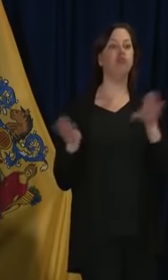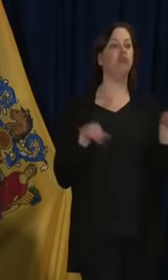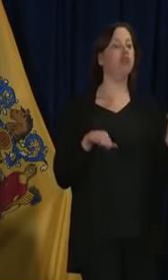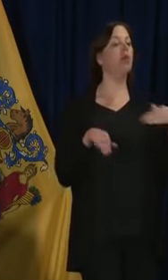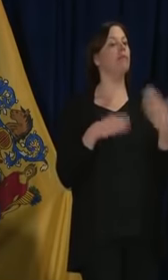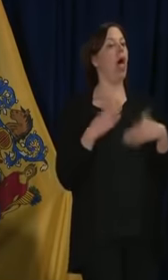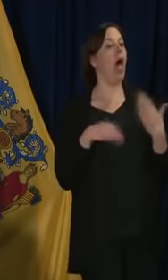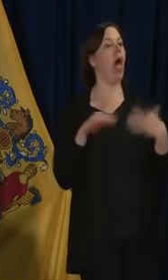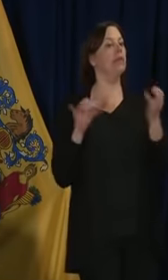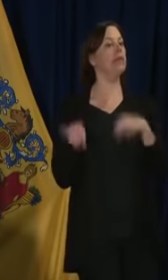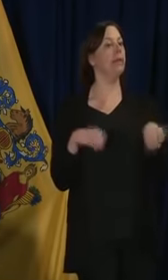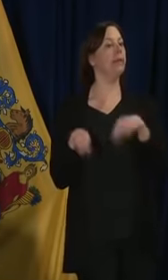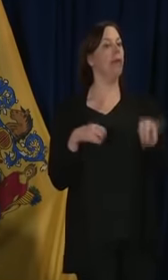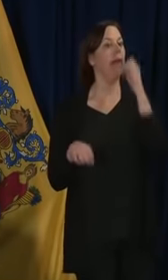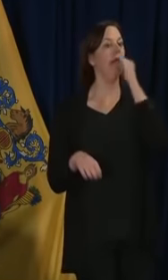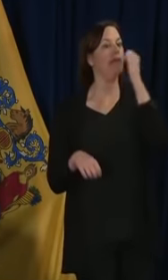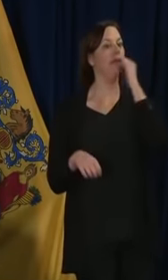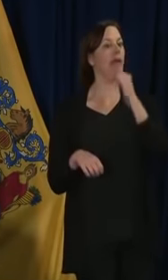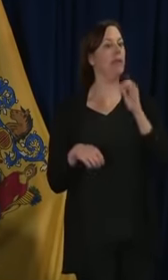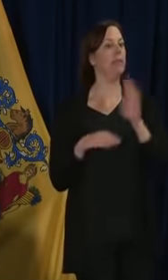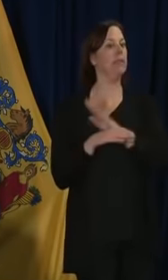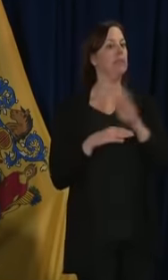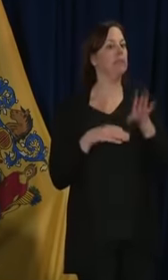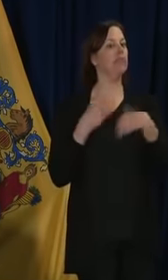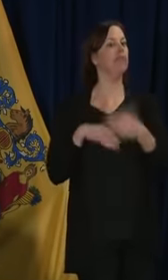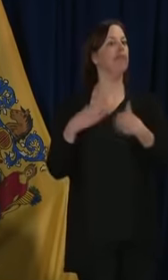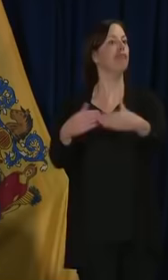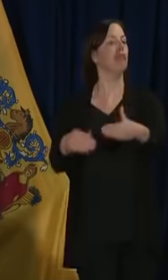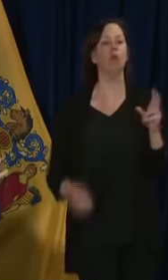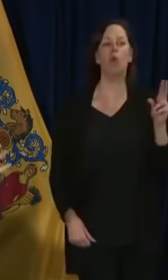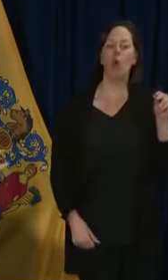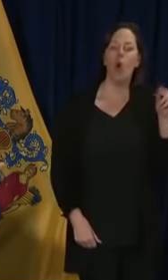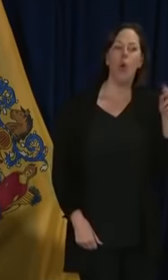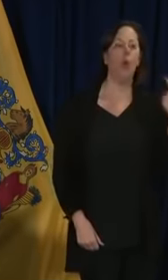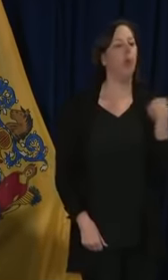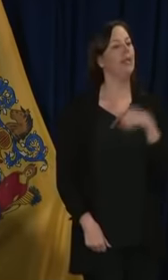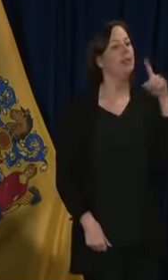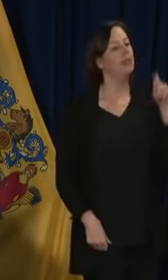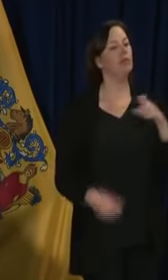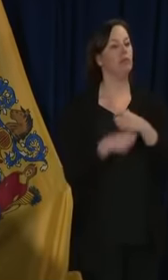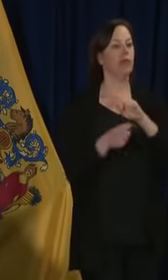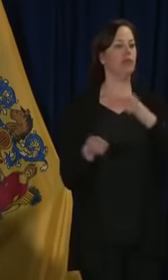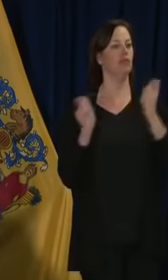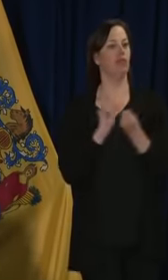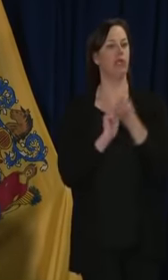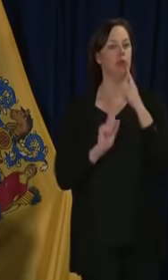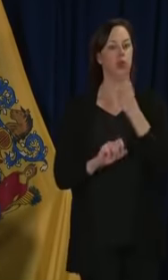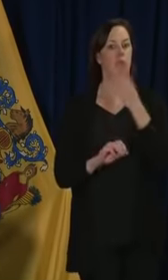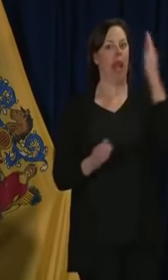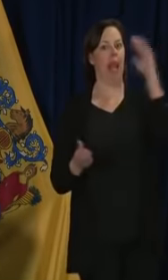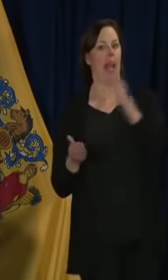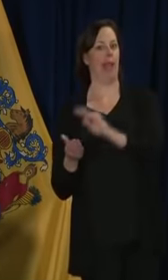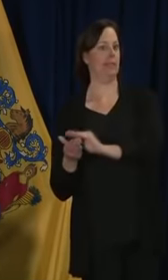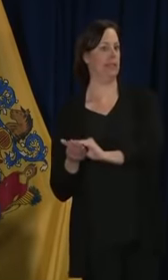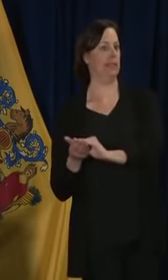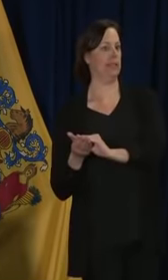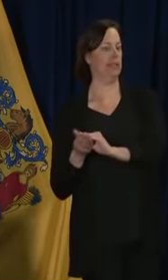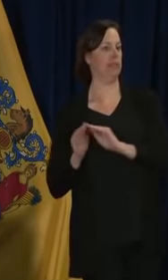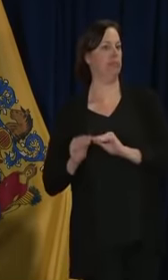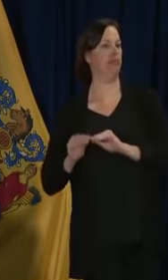We've got to break the back of this. We've got to flatten the curve. We've got to do all the stuff over here so that we take the pressure